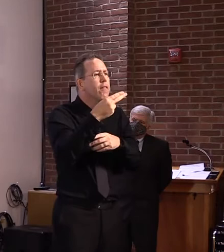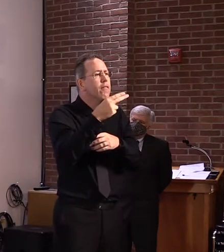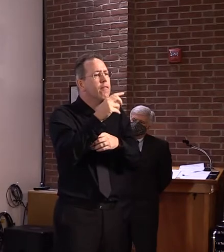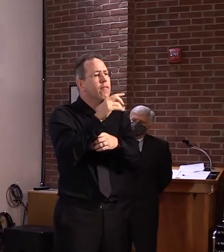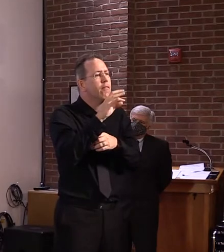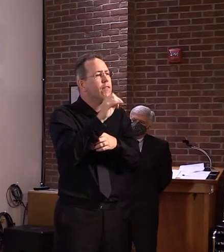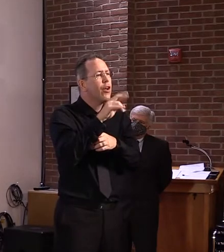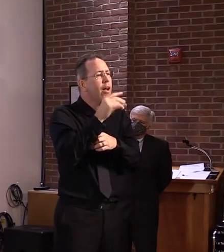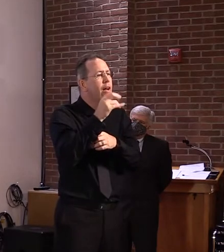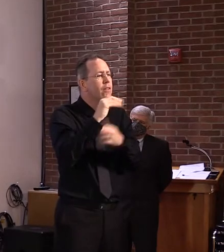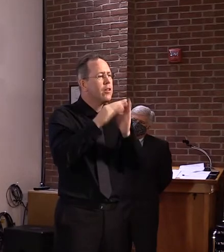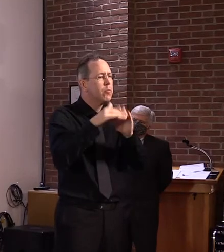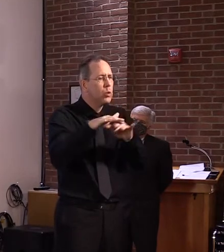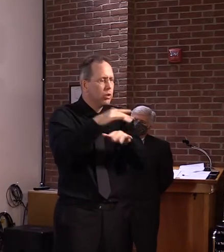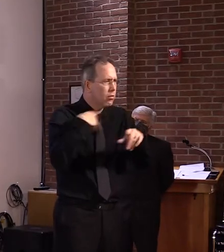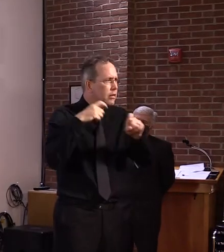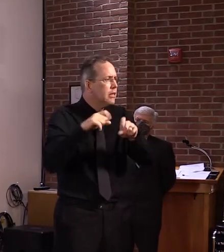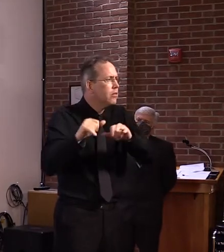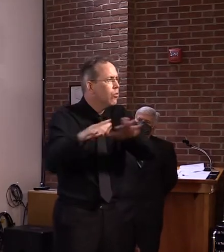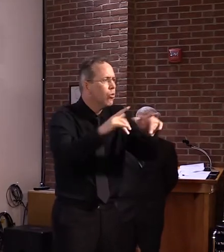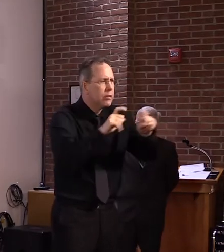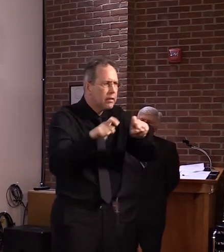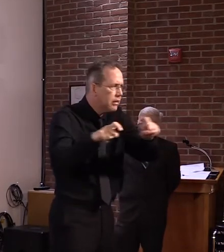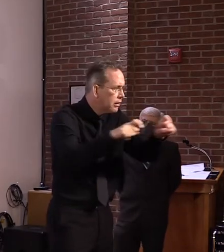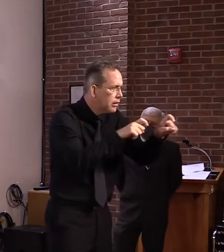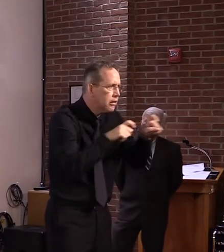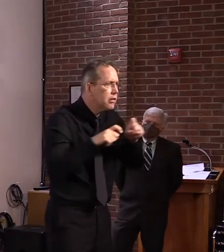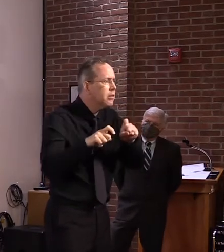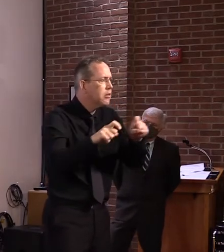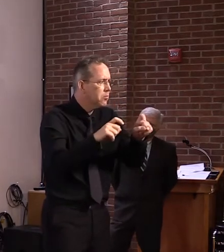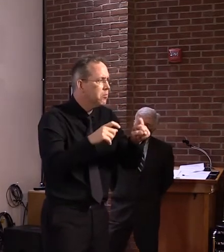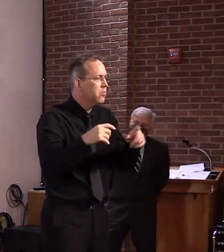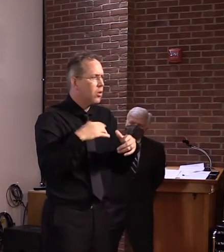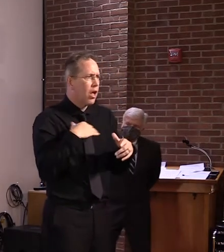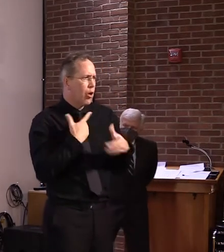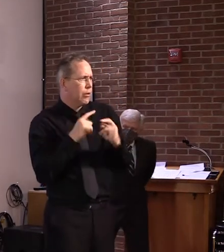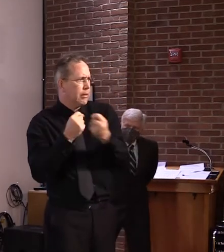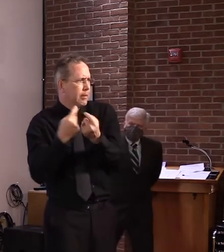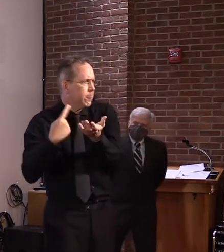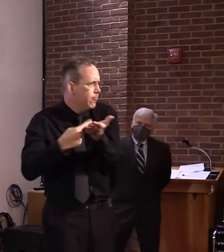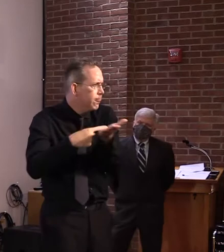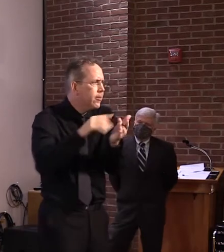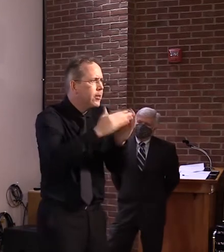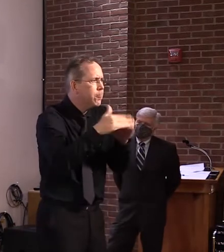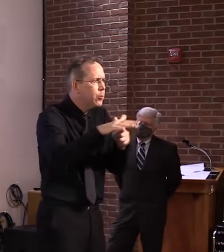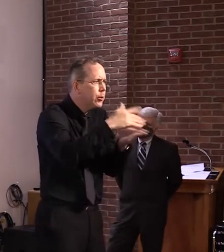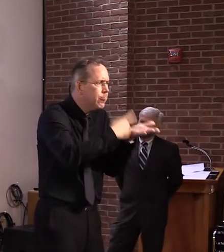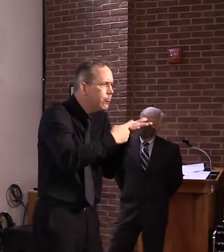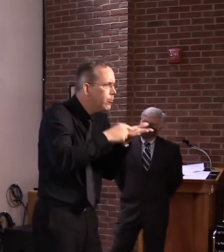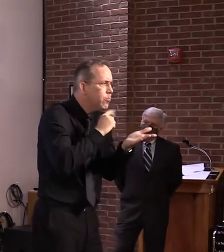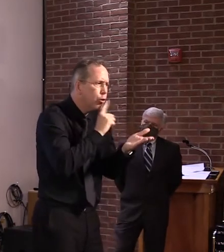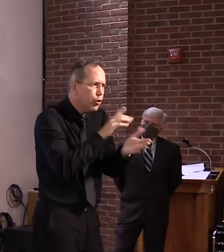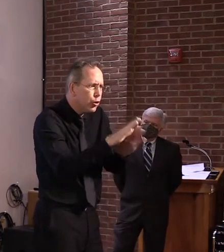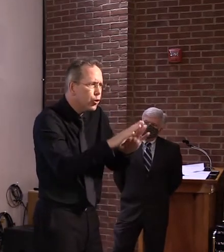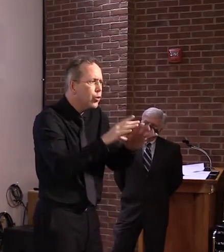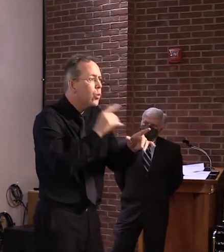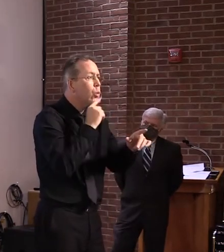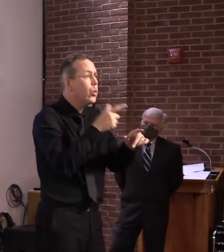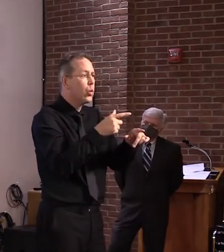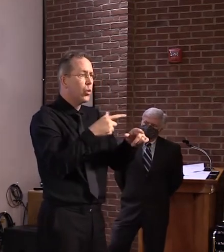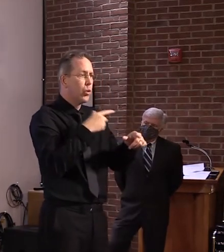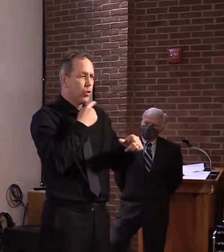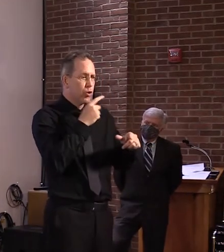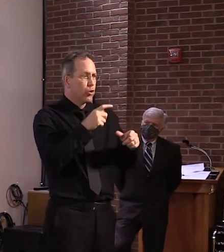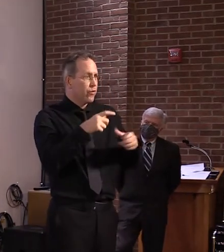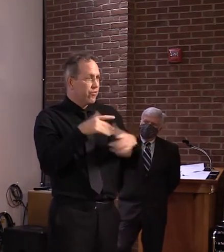The team is working with the employer to make sure that all those who were eligible for testing and needed to be tested have been